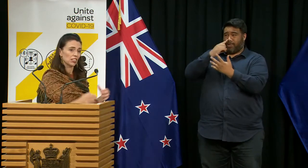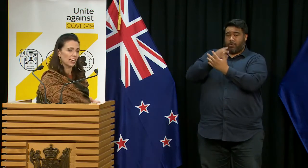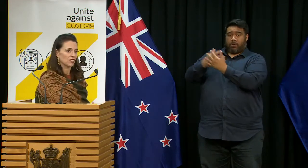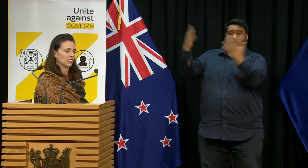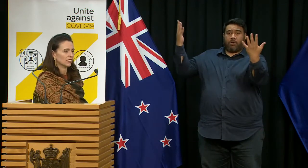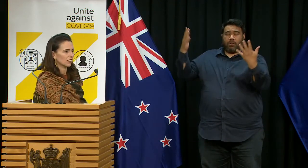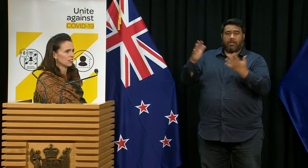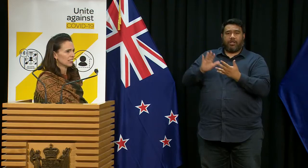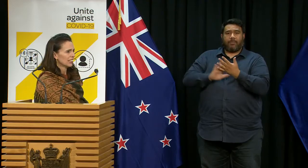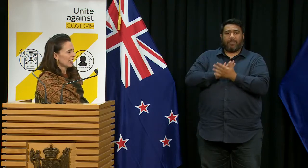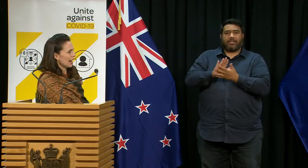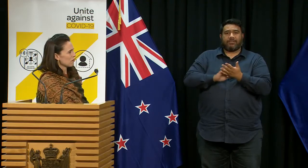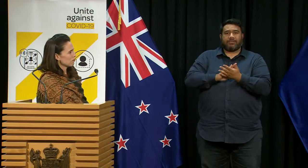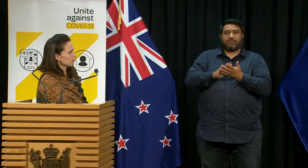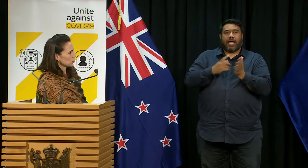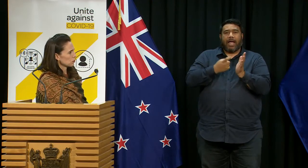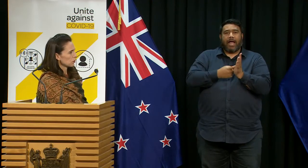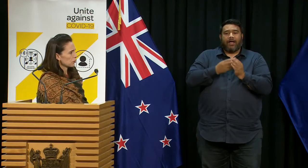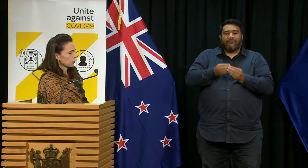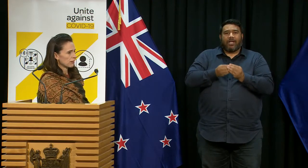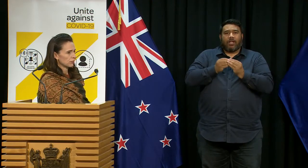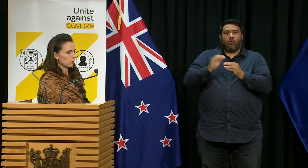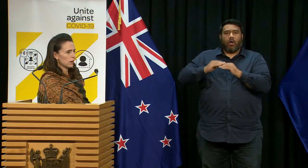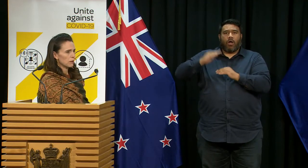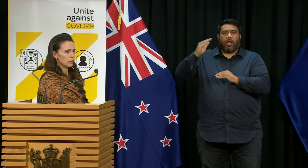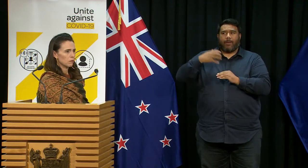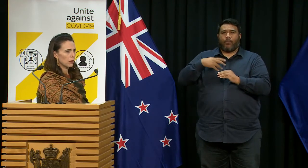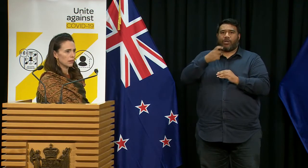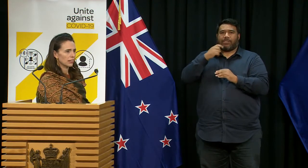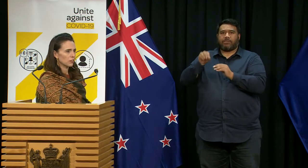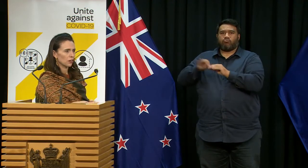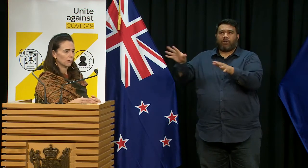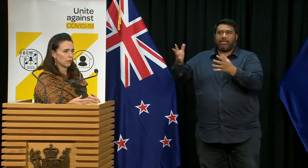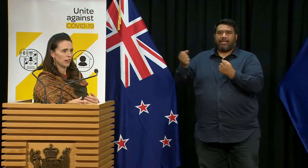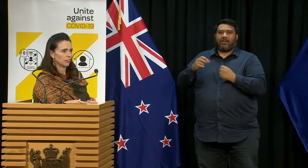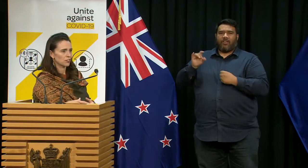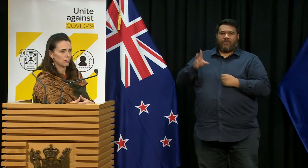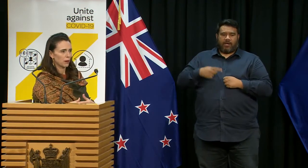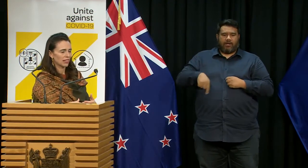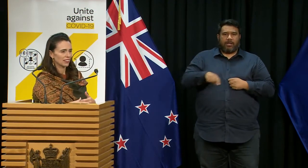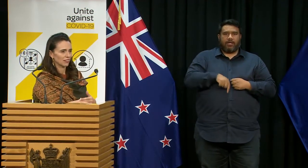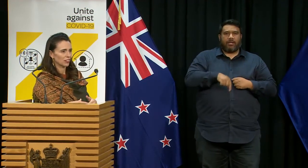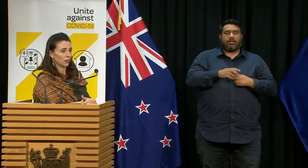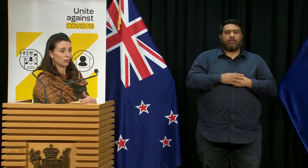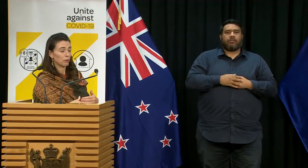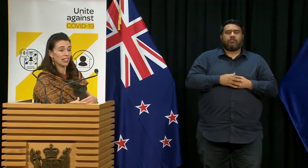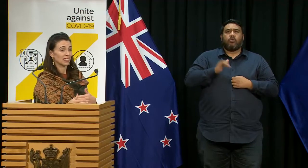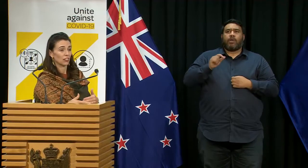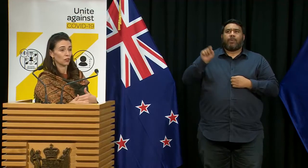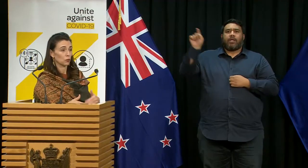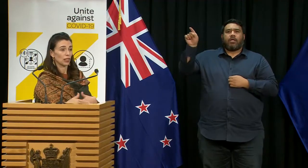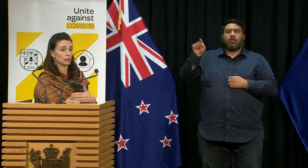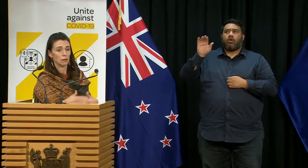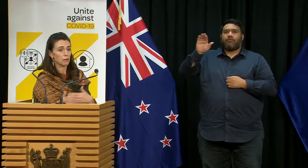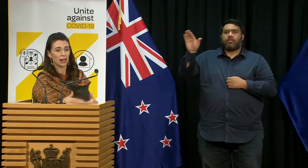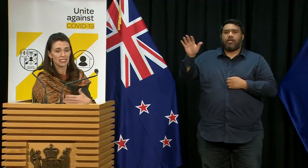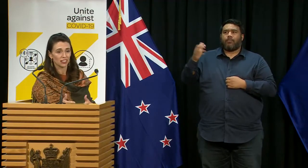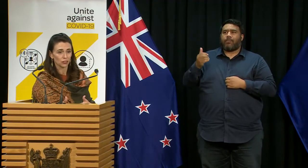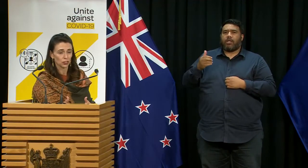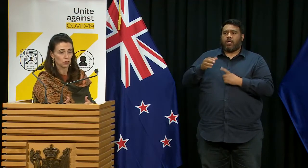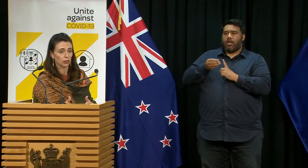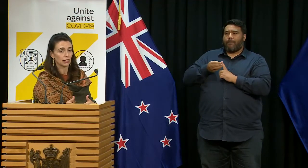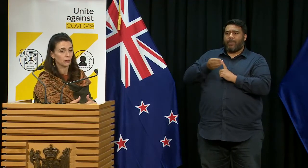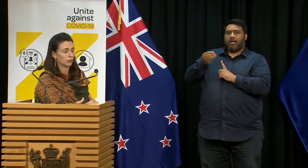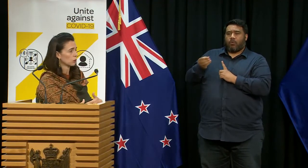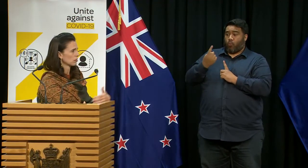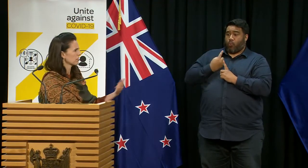is much larger. So Dr. Bloomfield will have to remind me, but it might mean that you're going from average of passing it on to 1 to maybe passing it